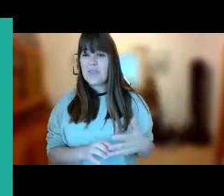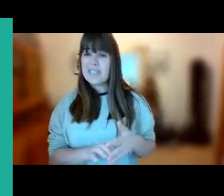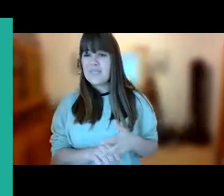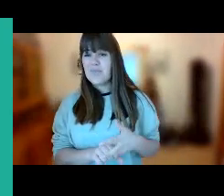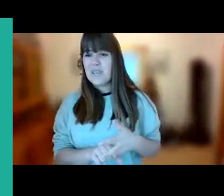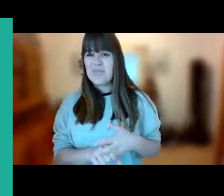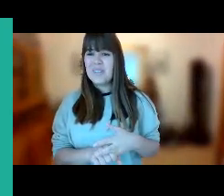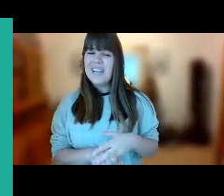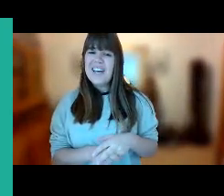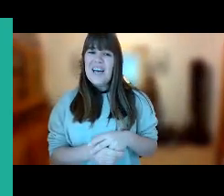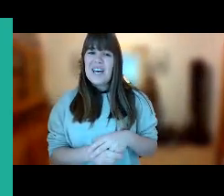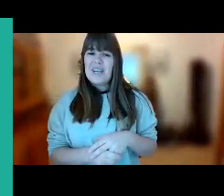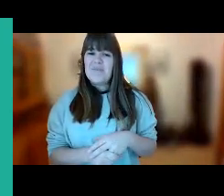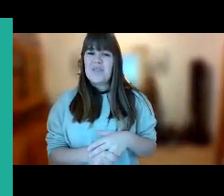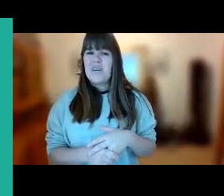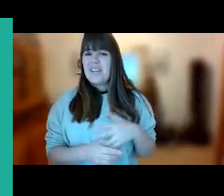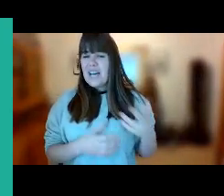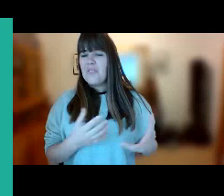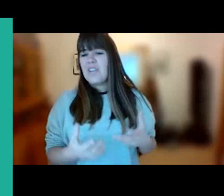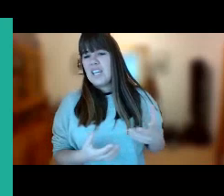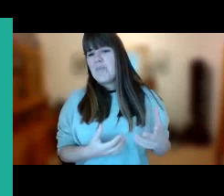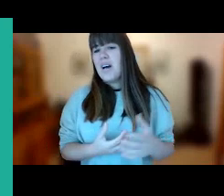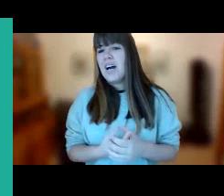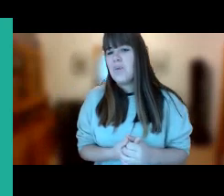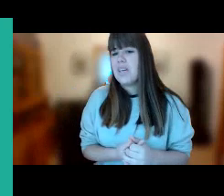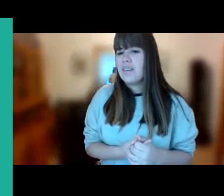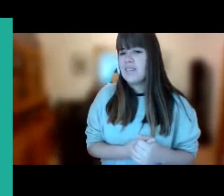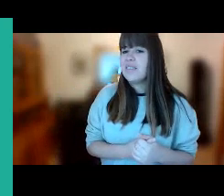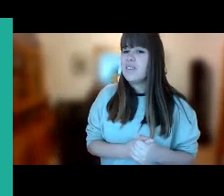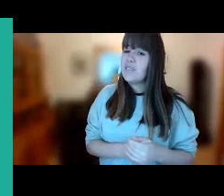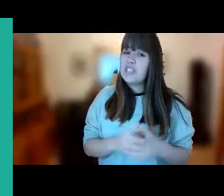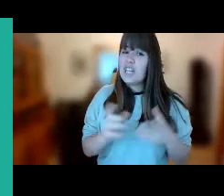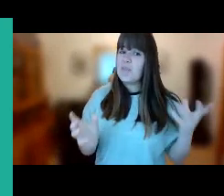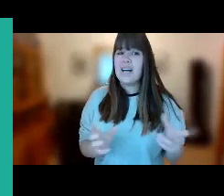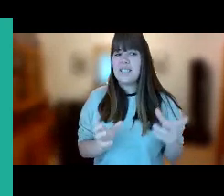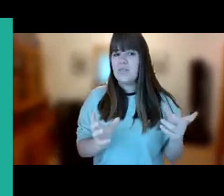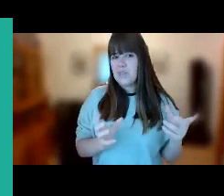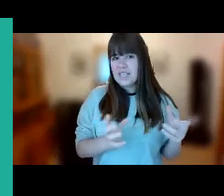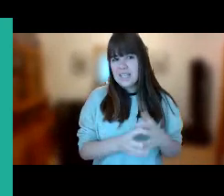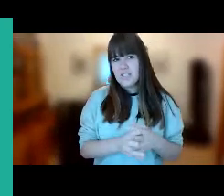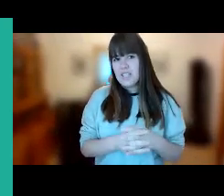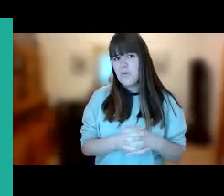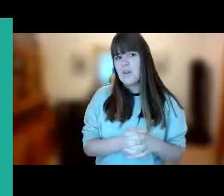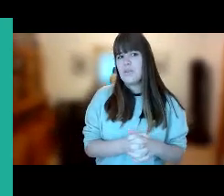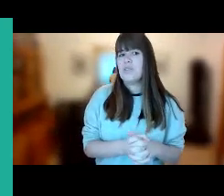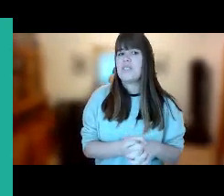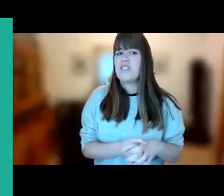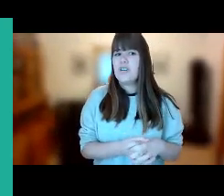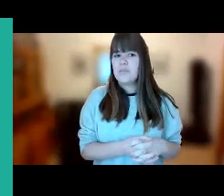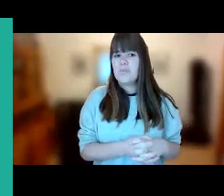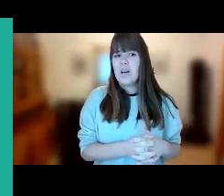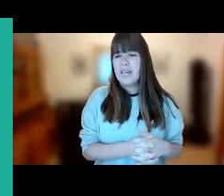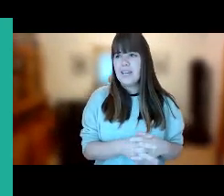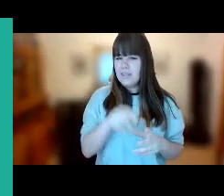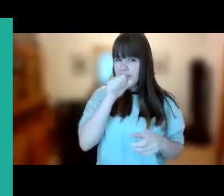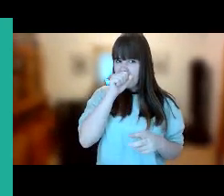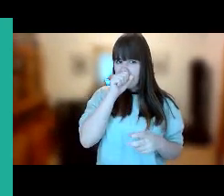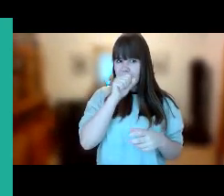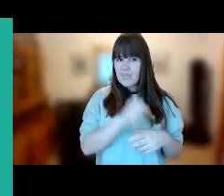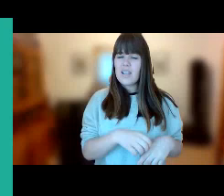and some experiences for people. So we're now thinking about how we can reshape that as an organisation. That word was chosen